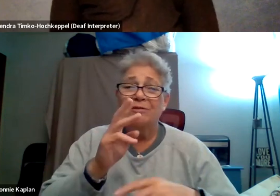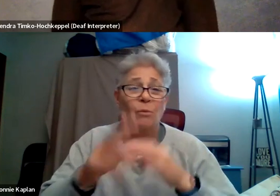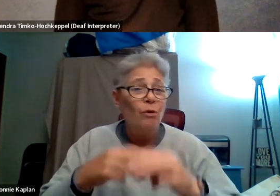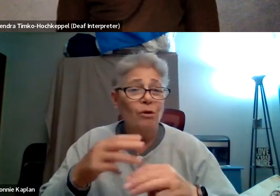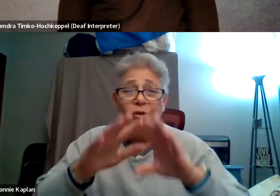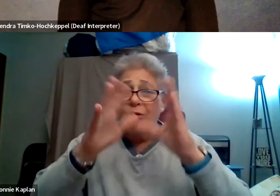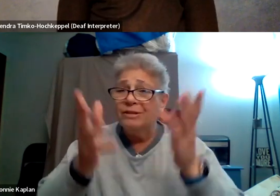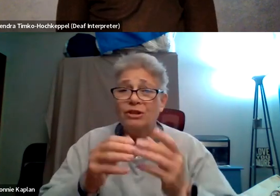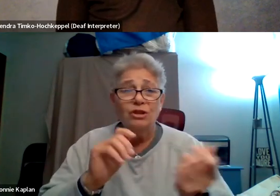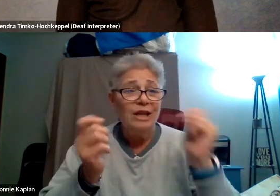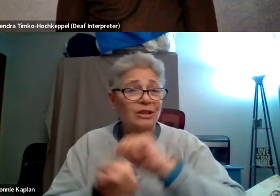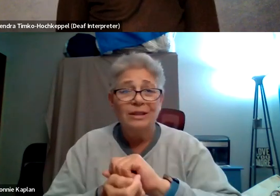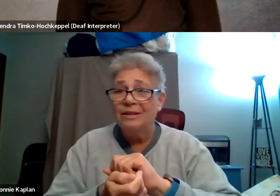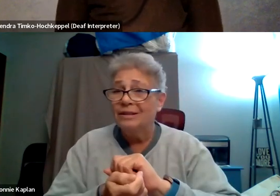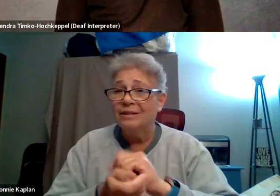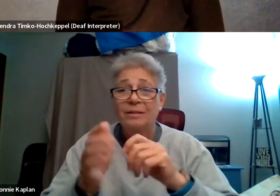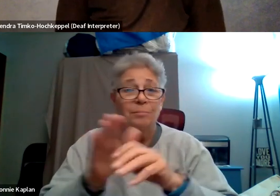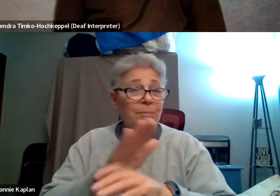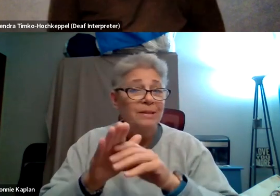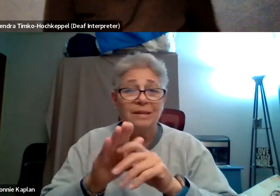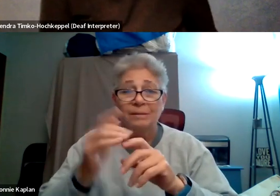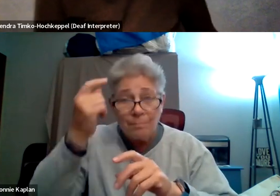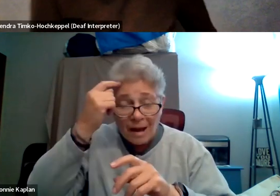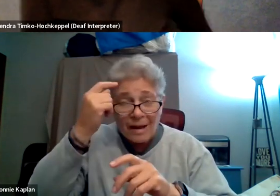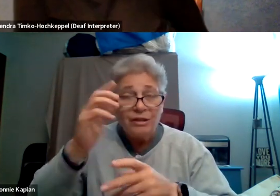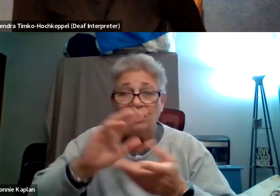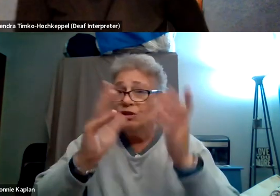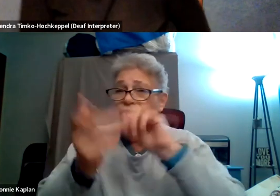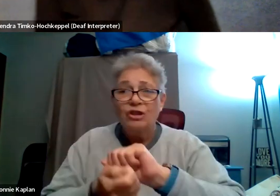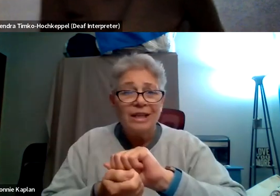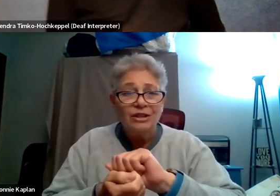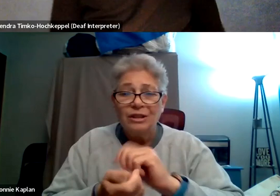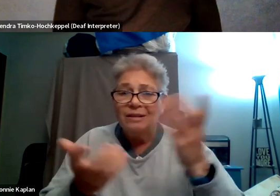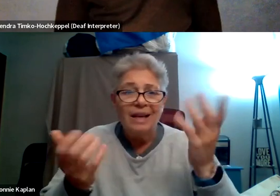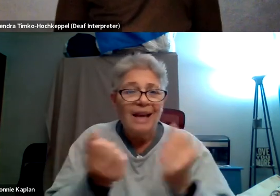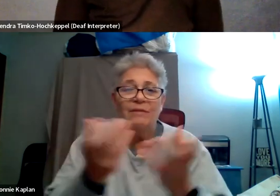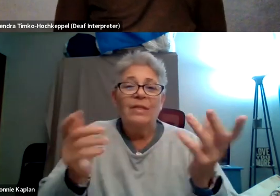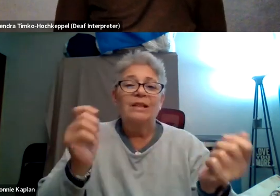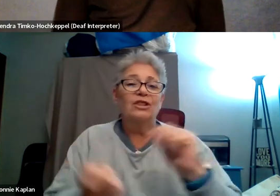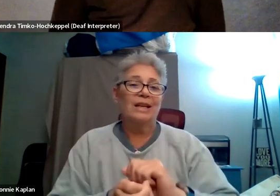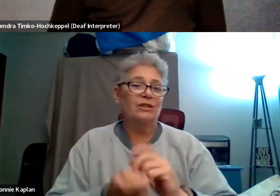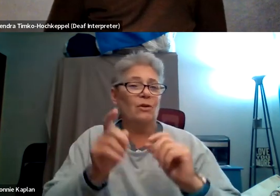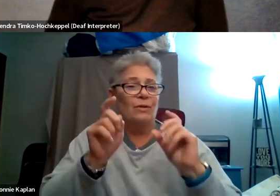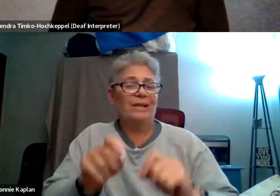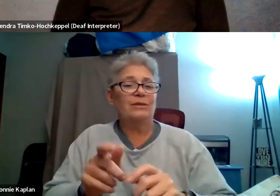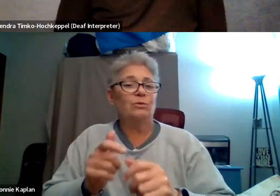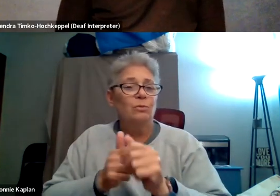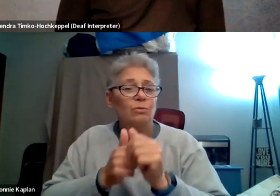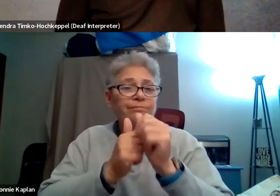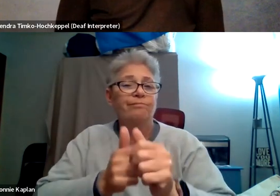it's not. The world is changing. Change happens all the time. And the business mindset is to accommodate with change. Things change,